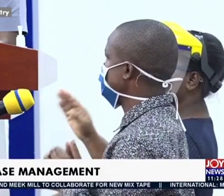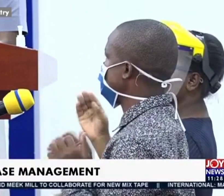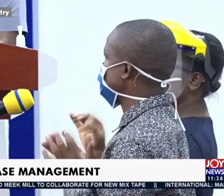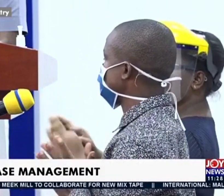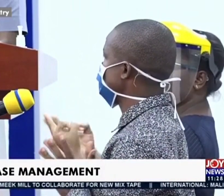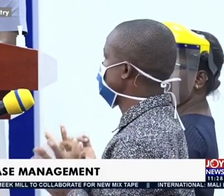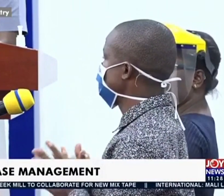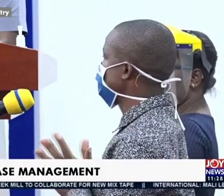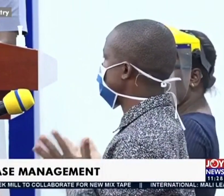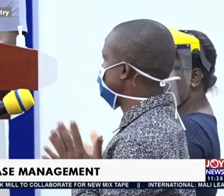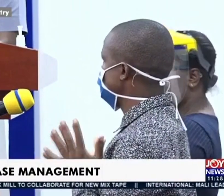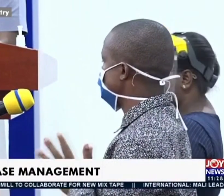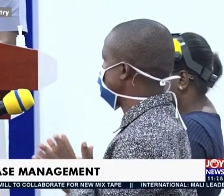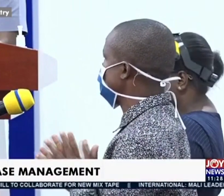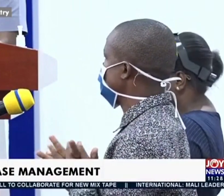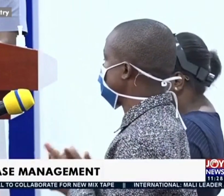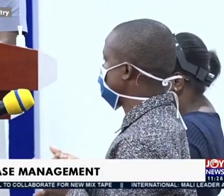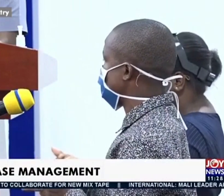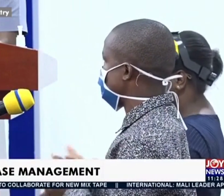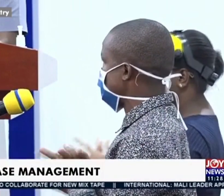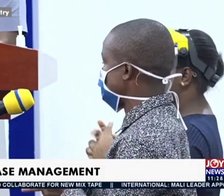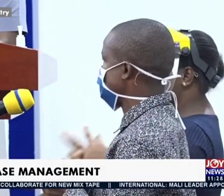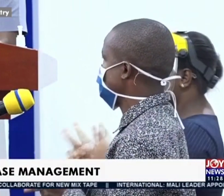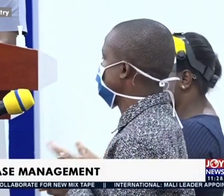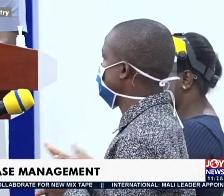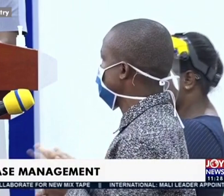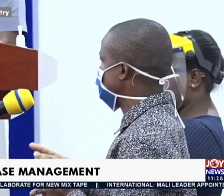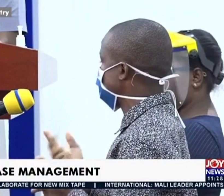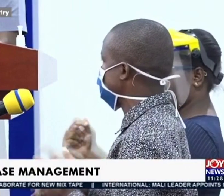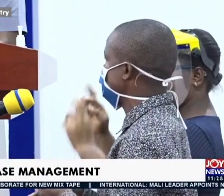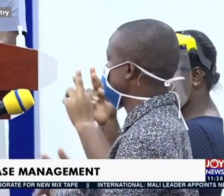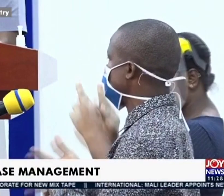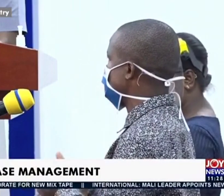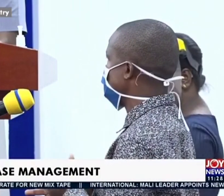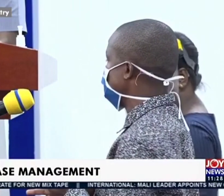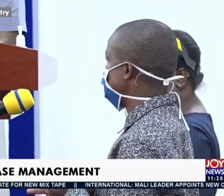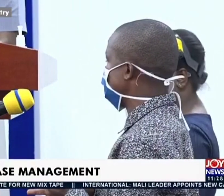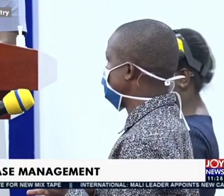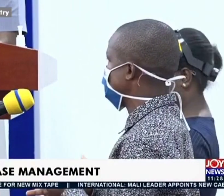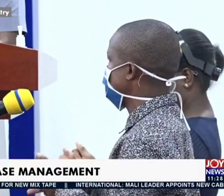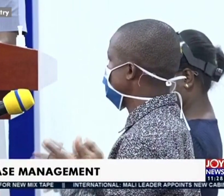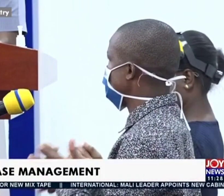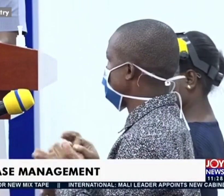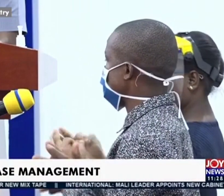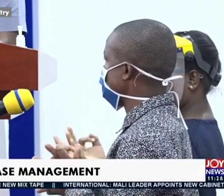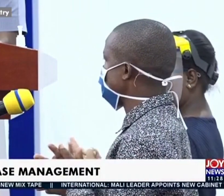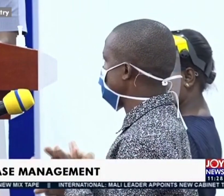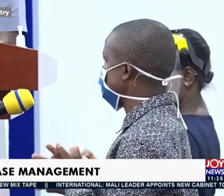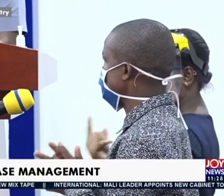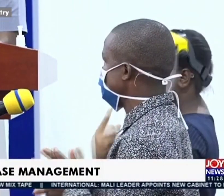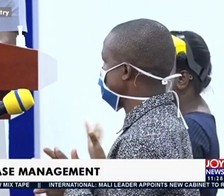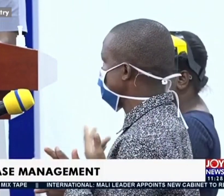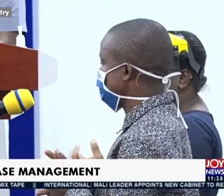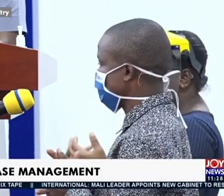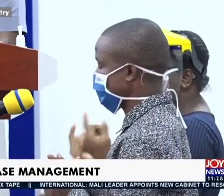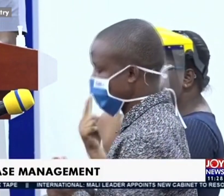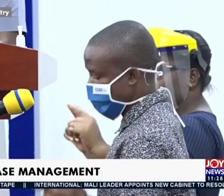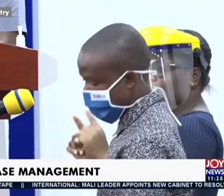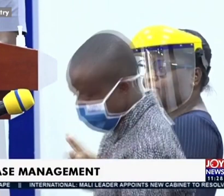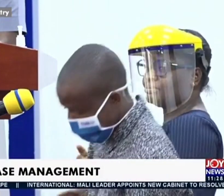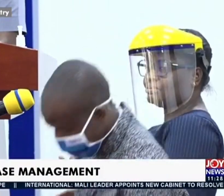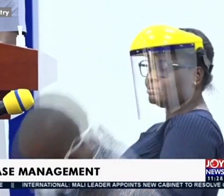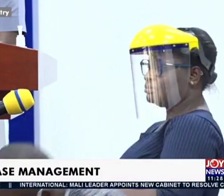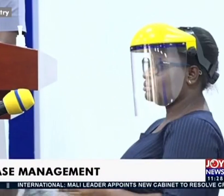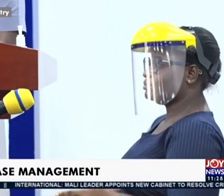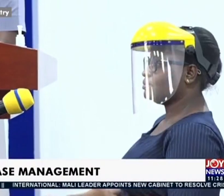families. Some few have been chasing for their results. As I speak, they've not gotten it, but they are with their families. What accounts for that unnecessary delay? Thank